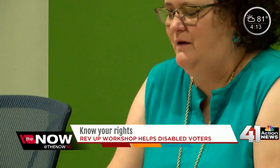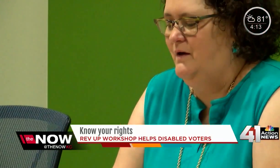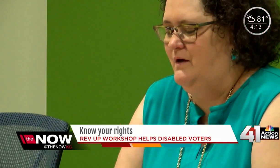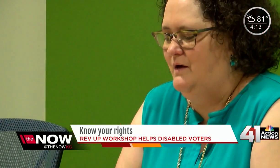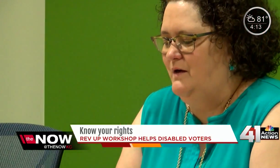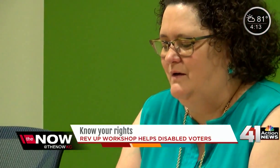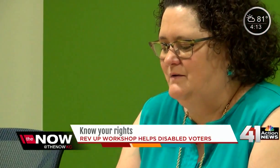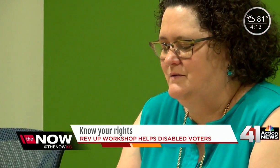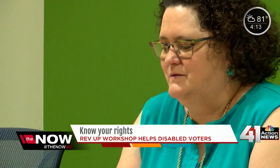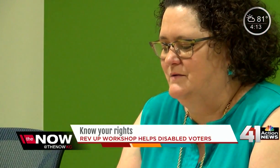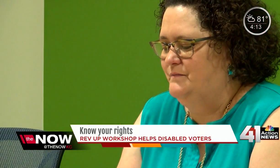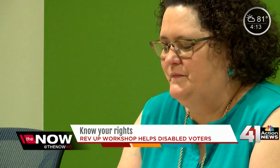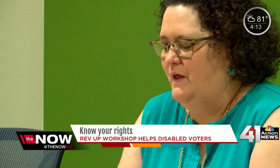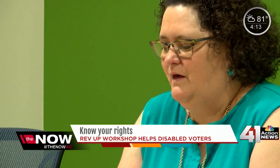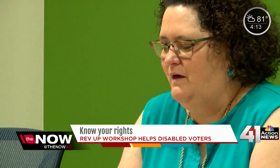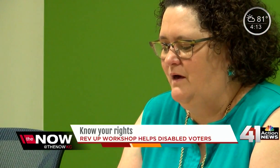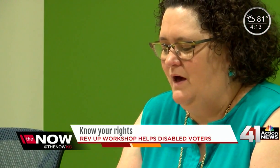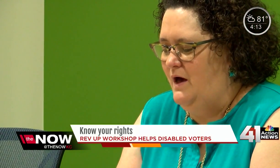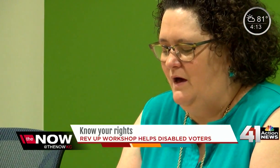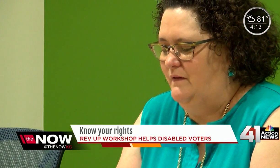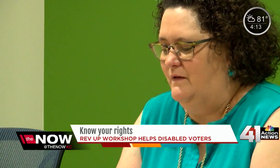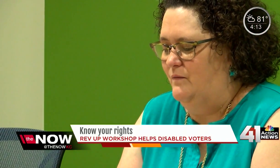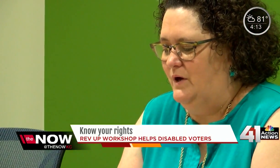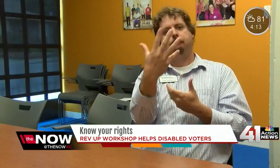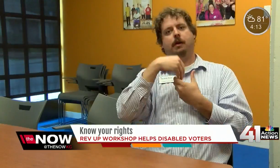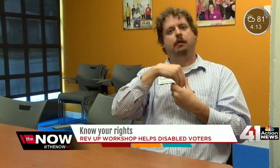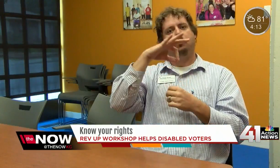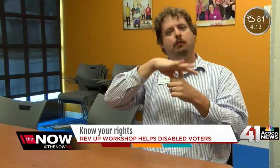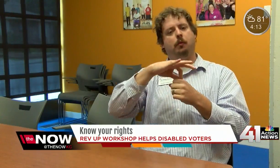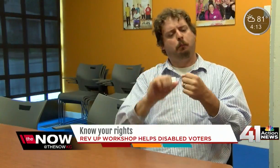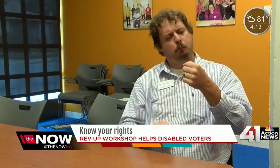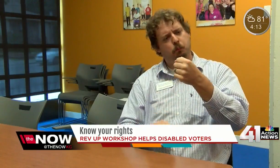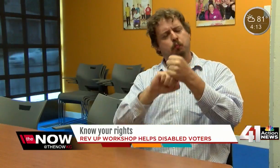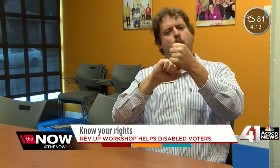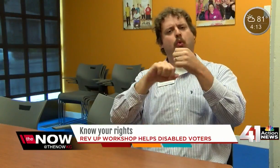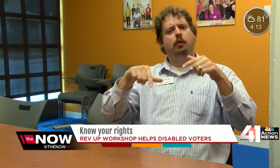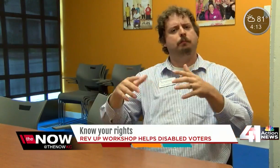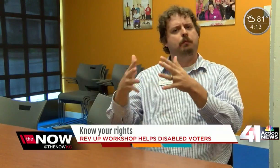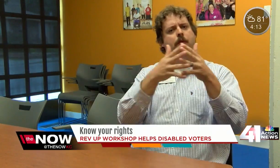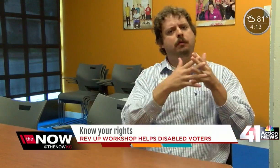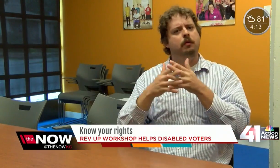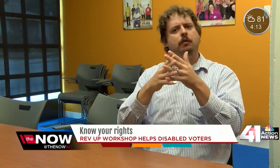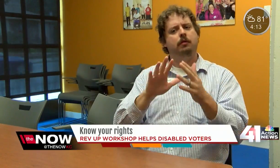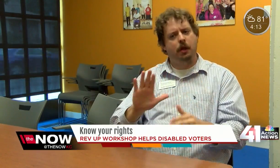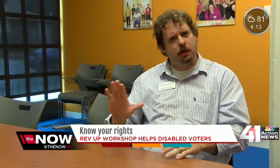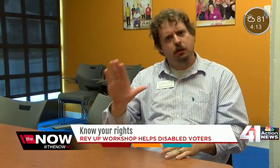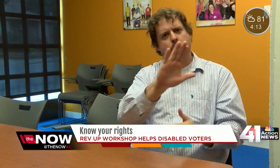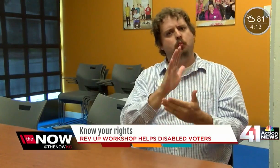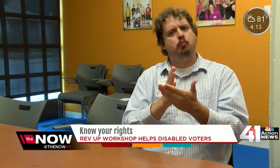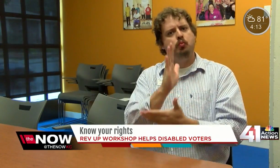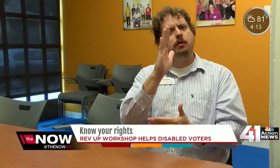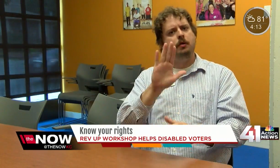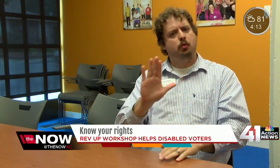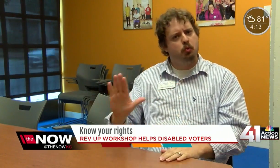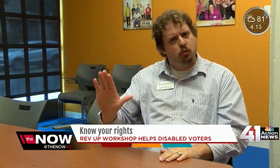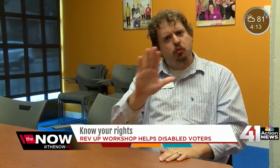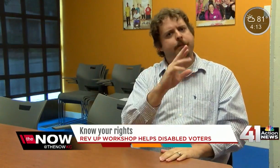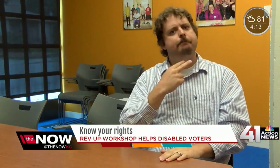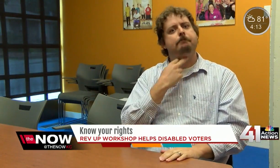for our nation? So you have to be able to support America and be involved in this election.